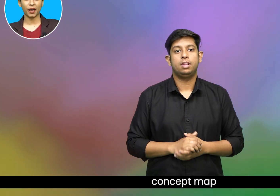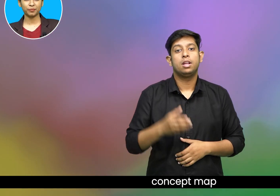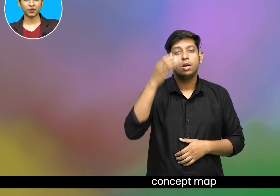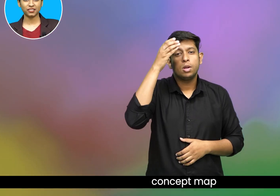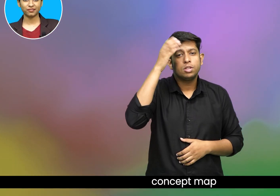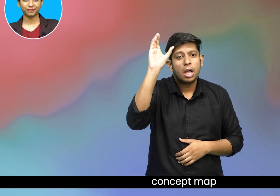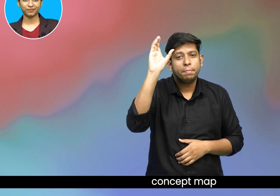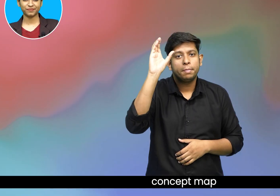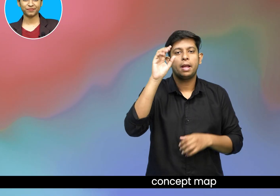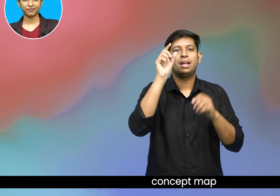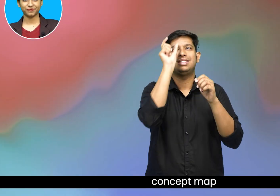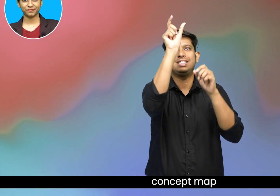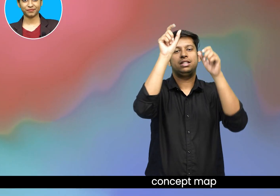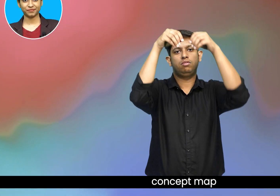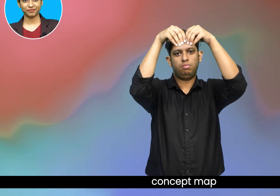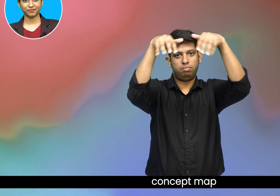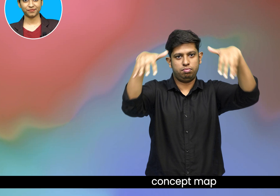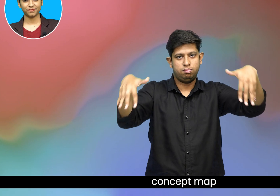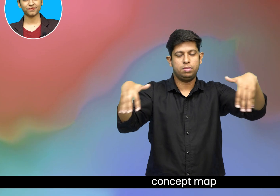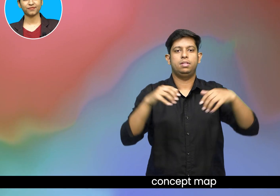Concept map.